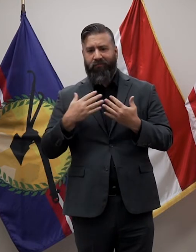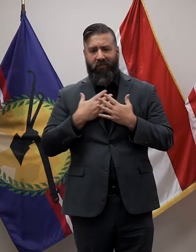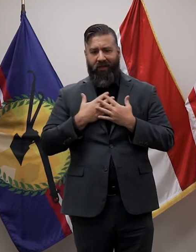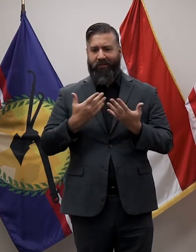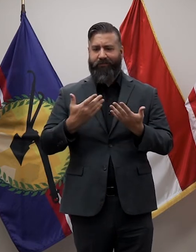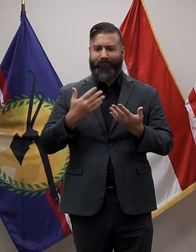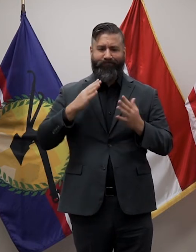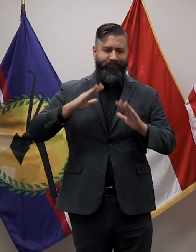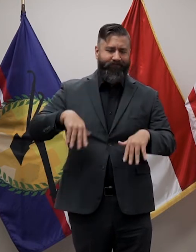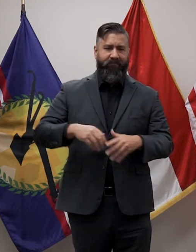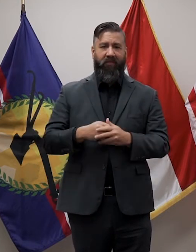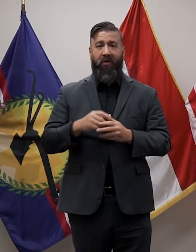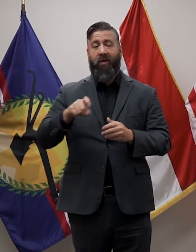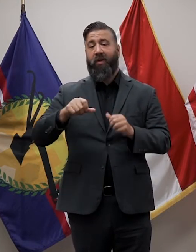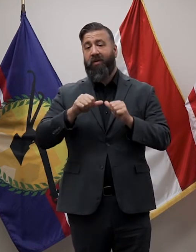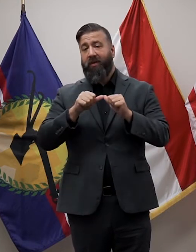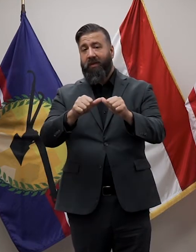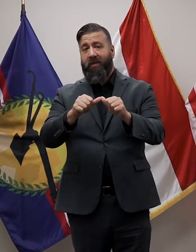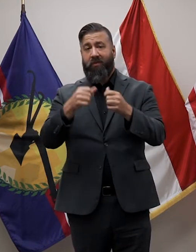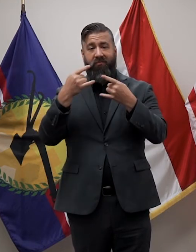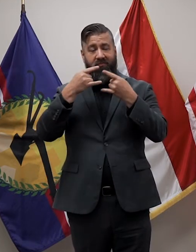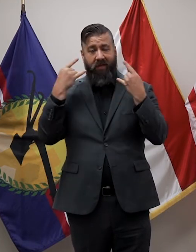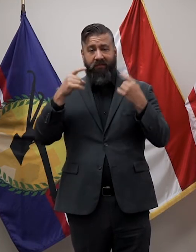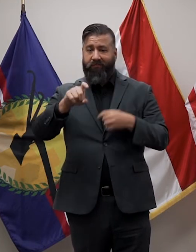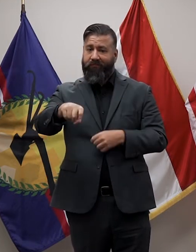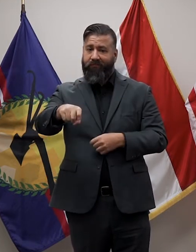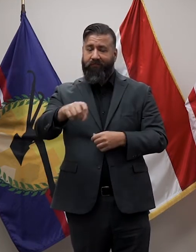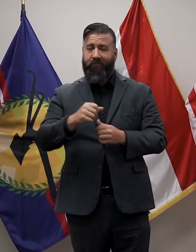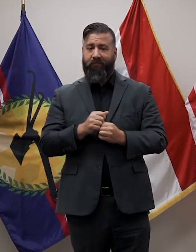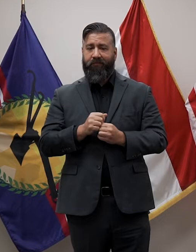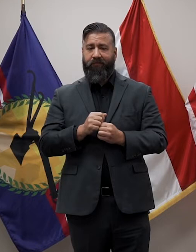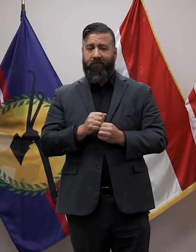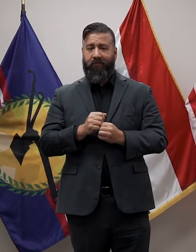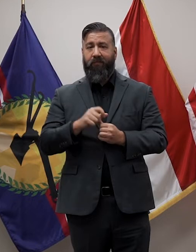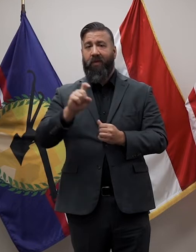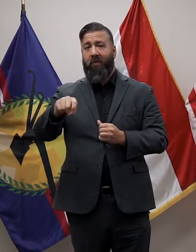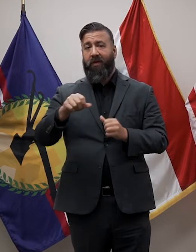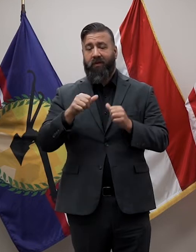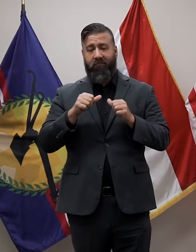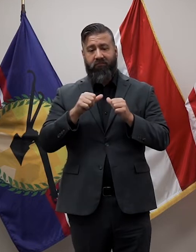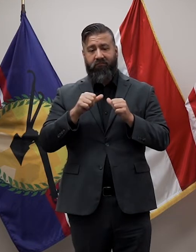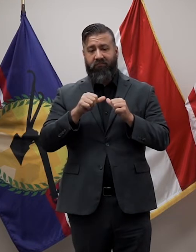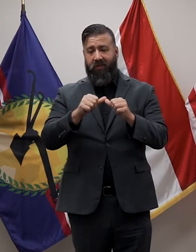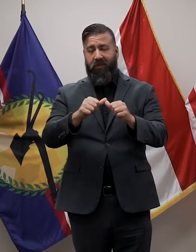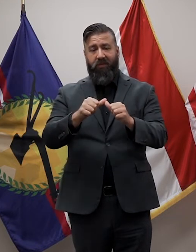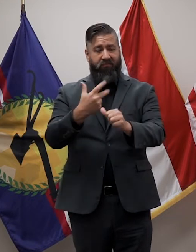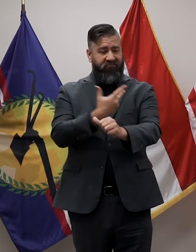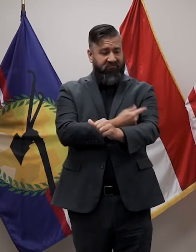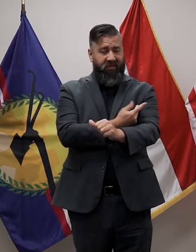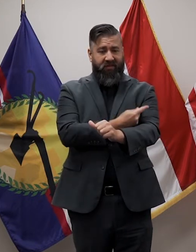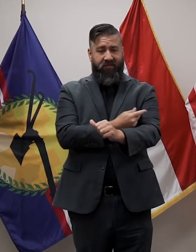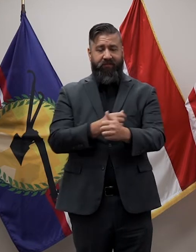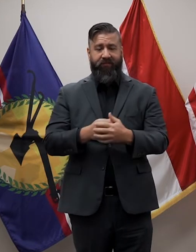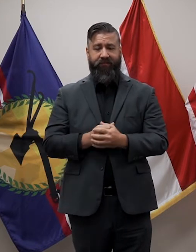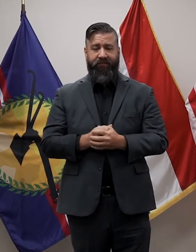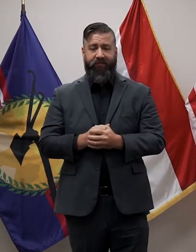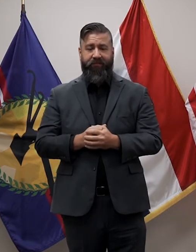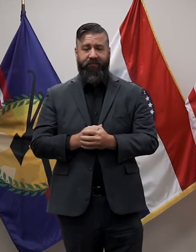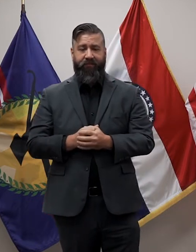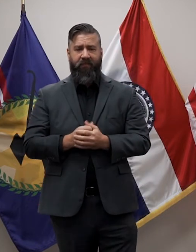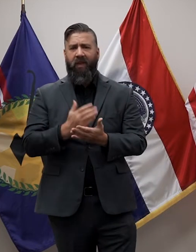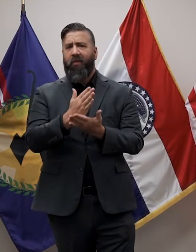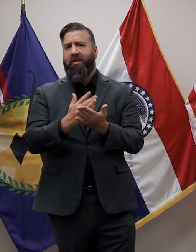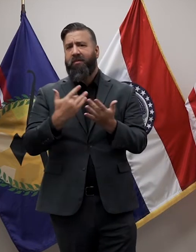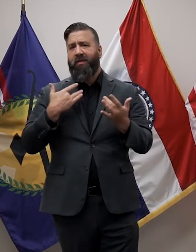continue the efforts to keep our masks on, and we need to continue our efforts to get people vaccinated. There is some concern